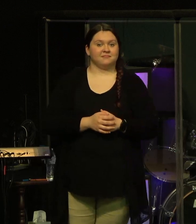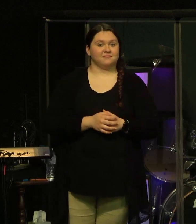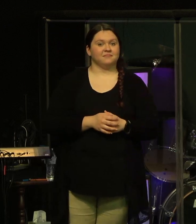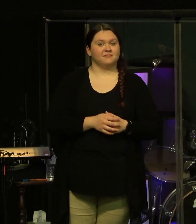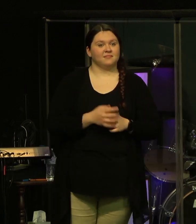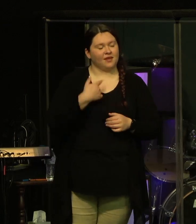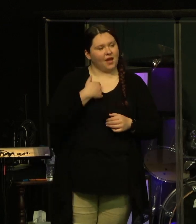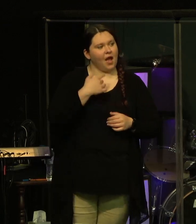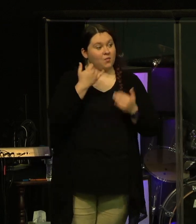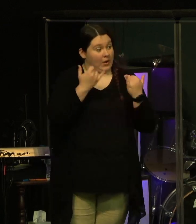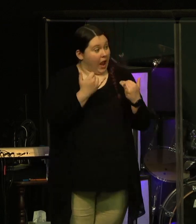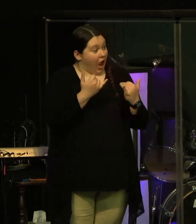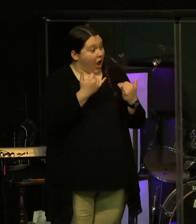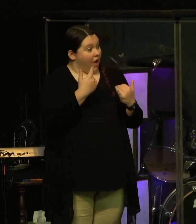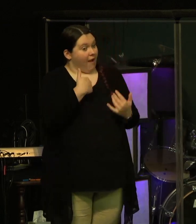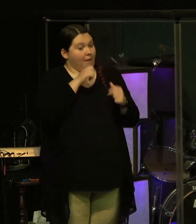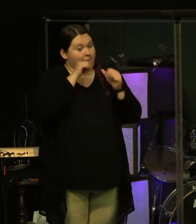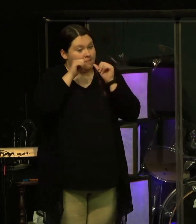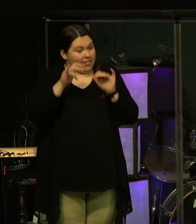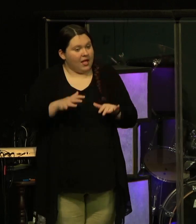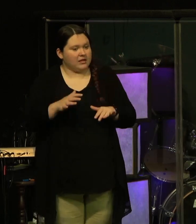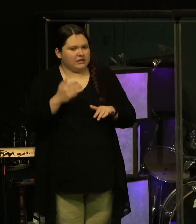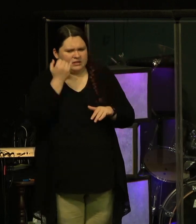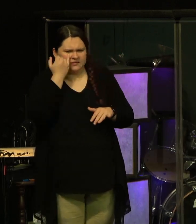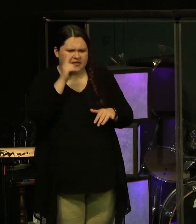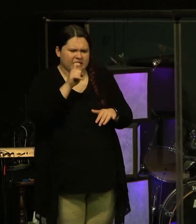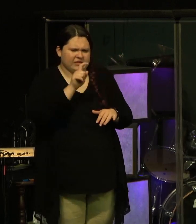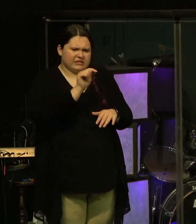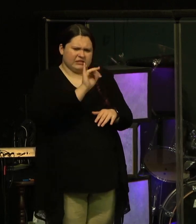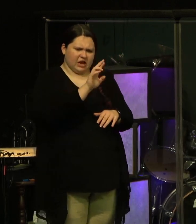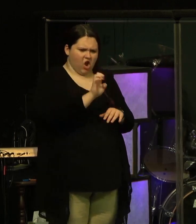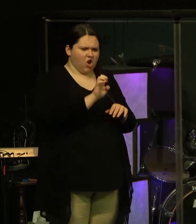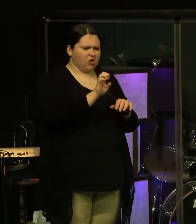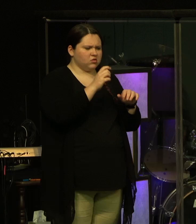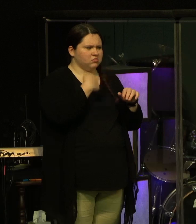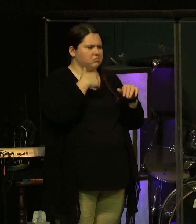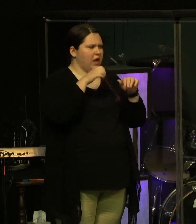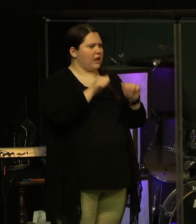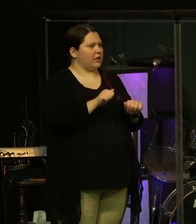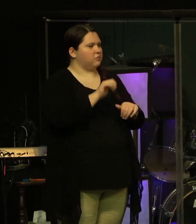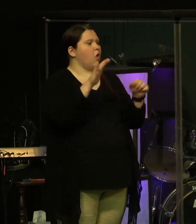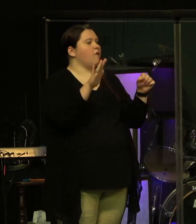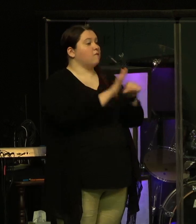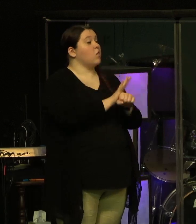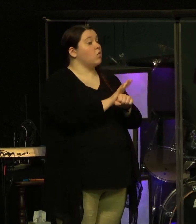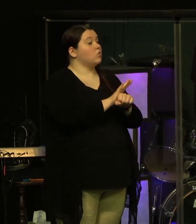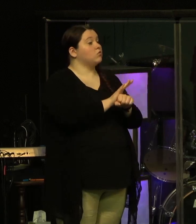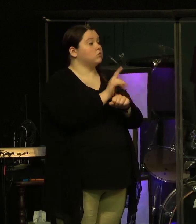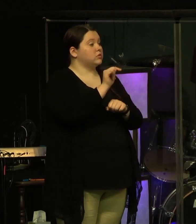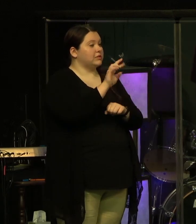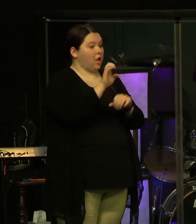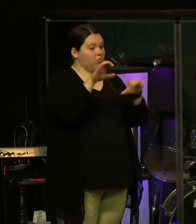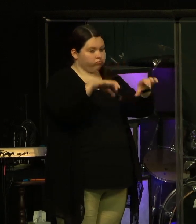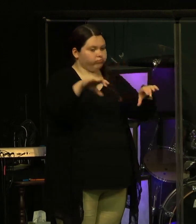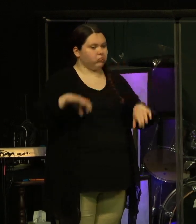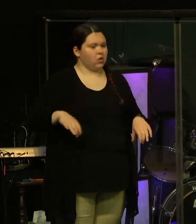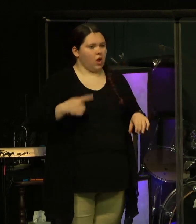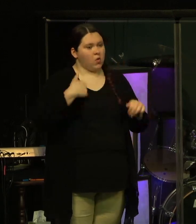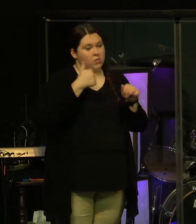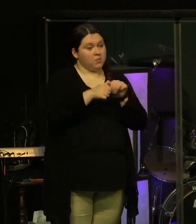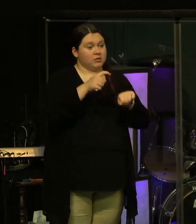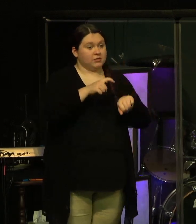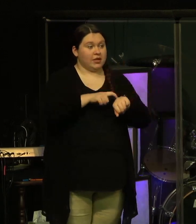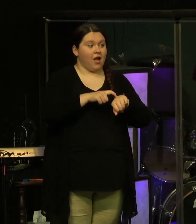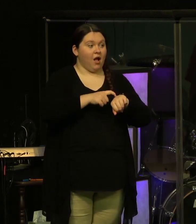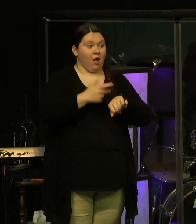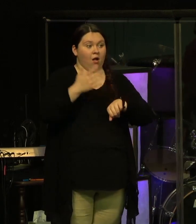I'm blessed now. Most of the time, if I need tires, I can get a set of tires. But I remember a time that you get the one.